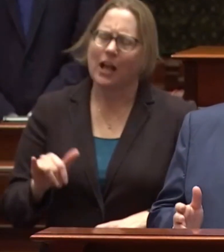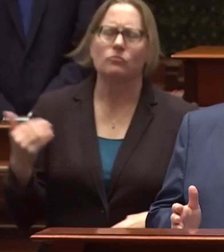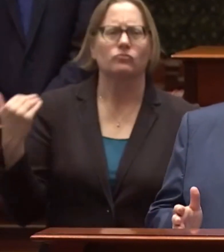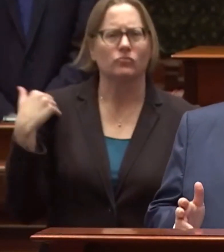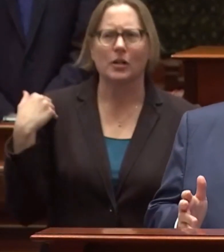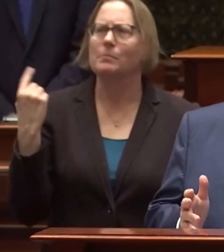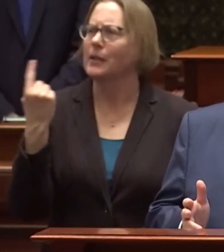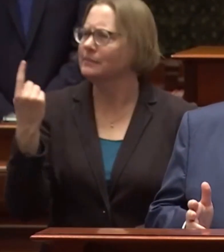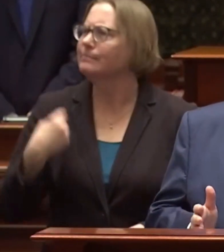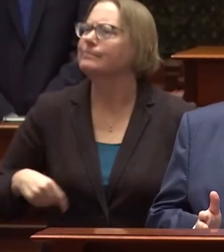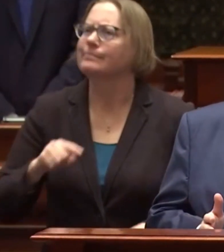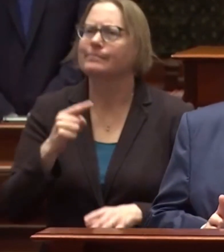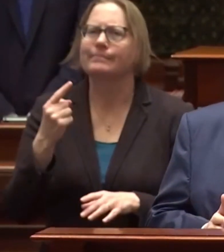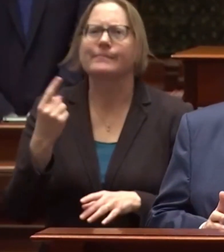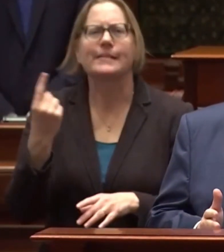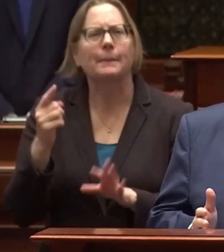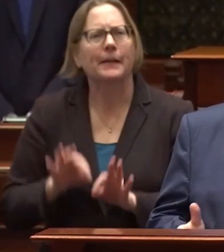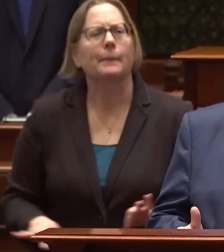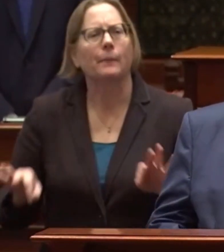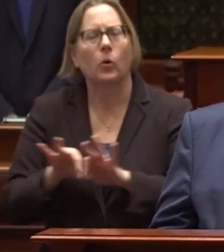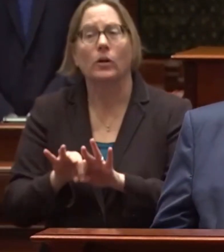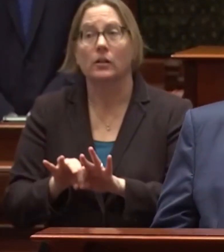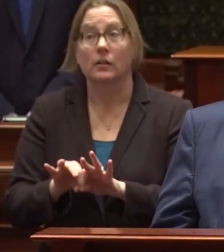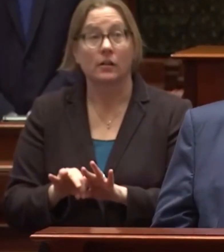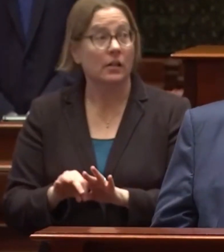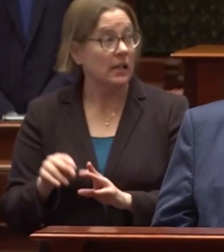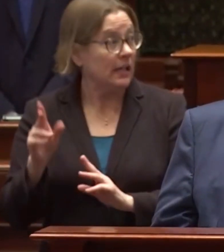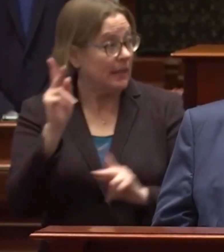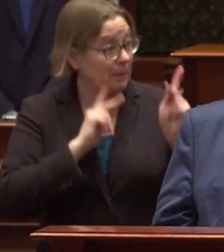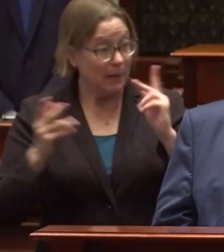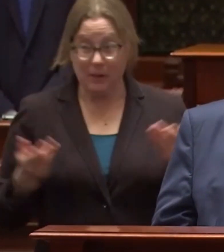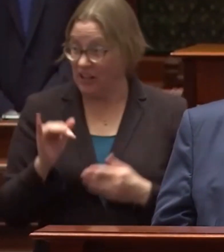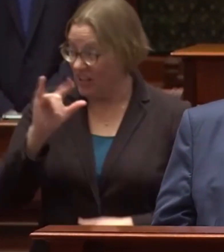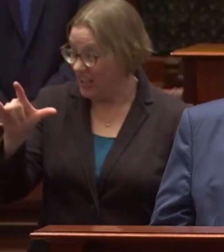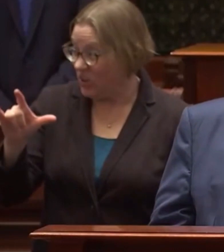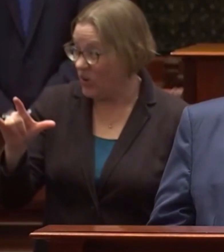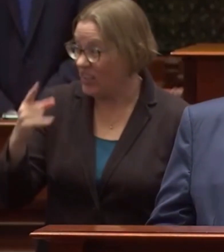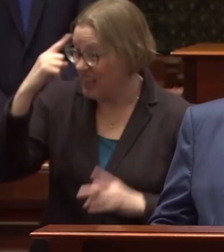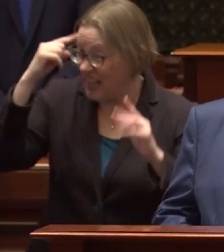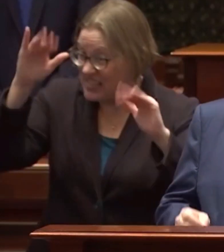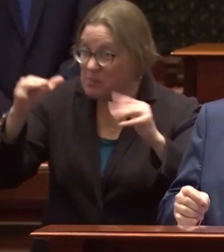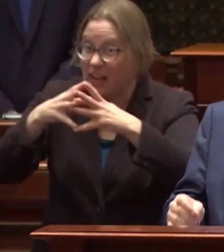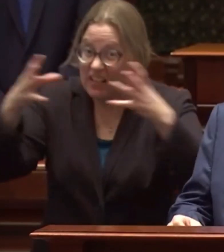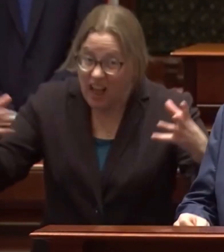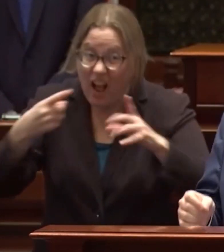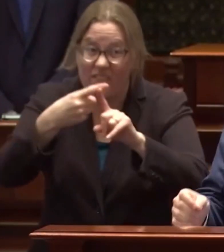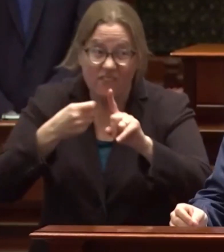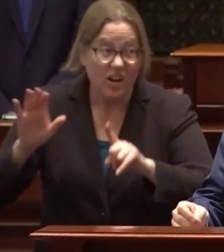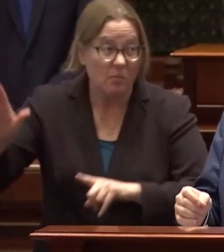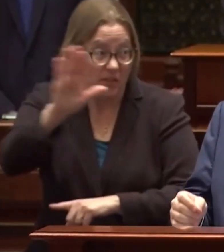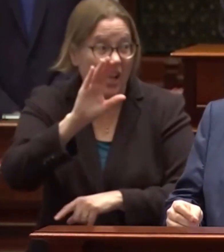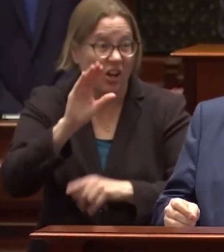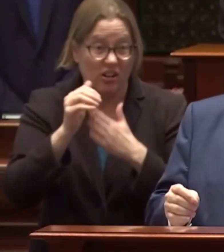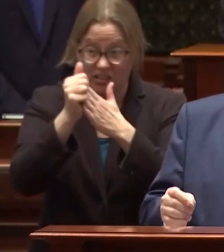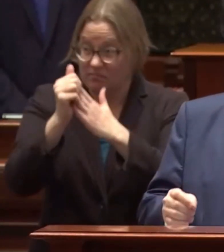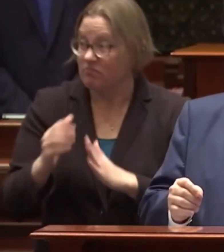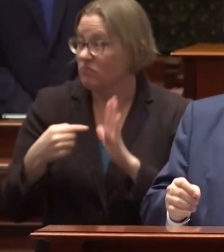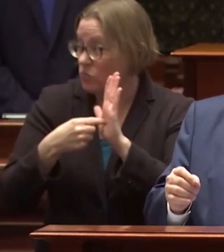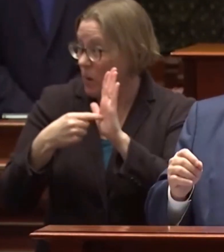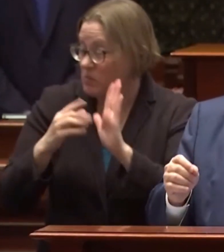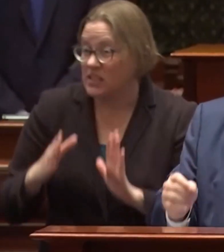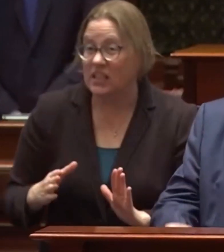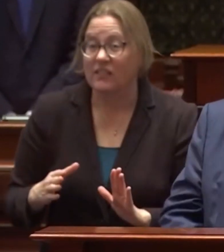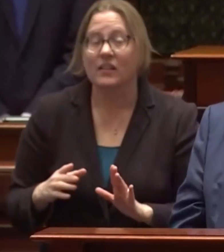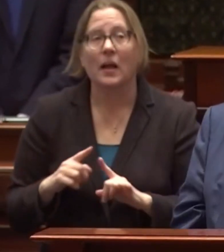Our citizens rightfully ask a great deal of their representatives, but they are always willing to give so